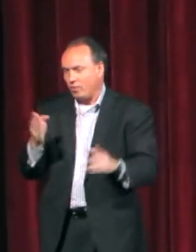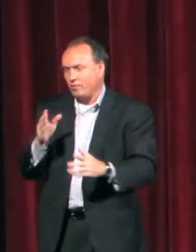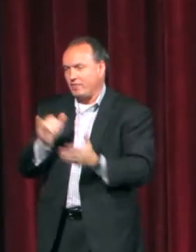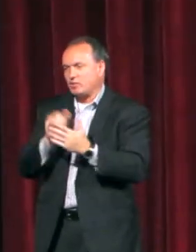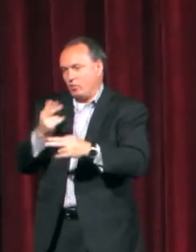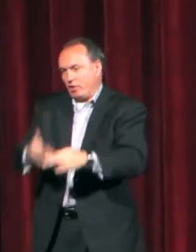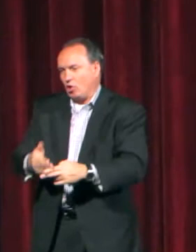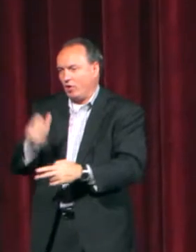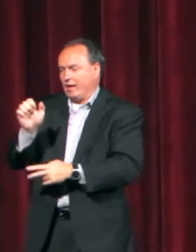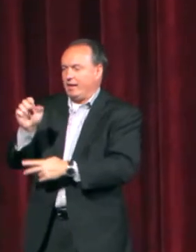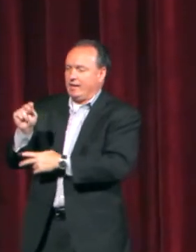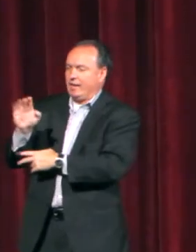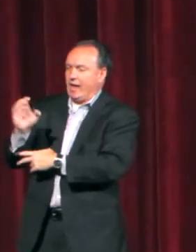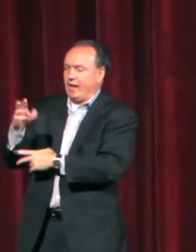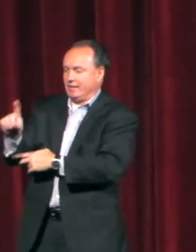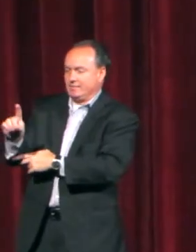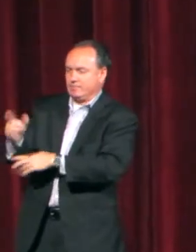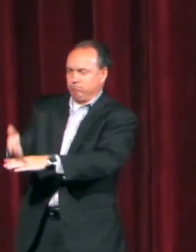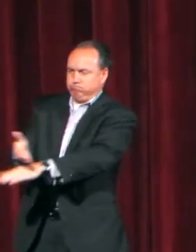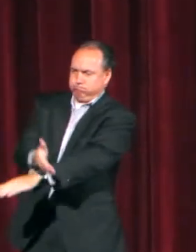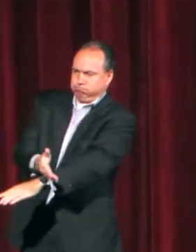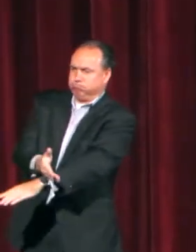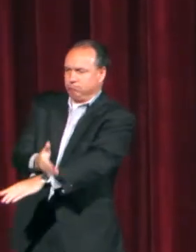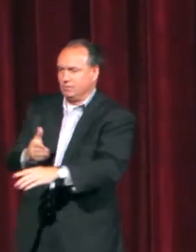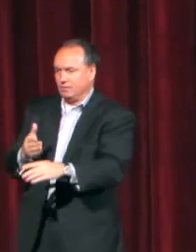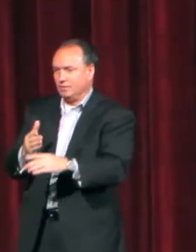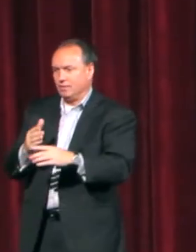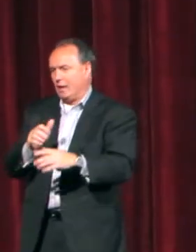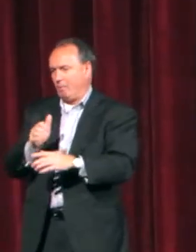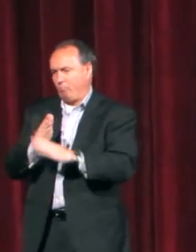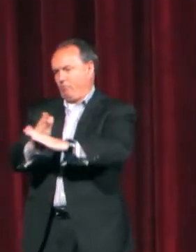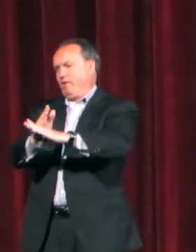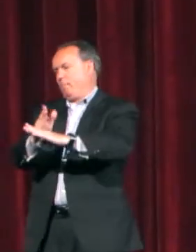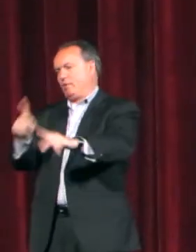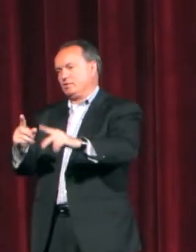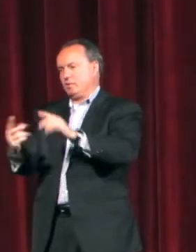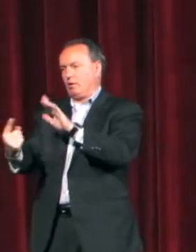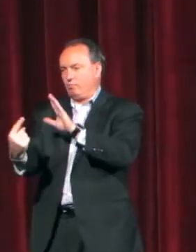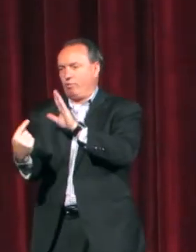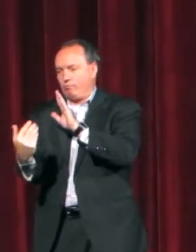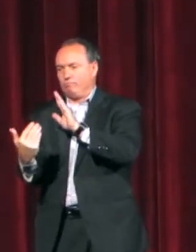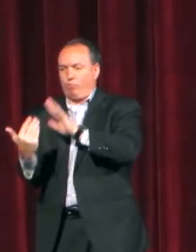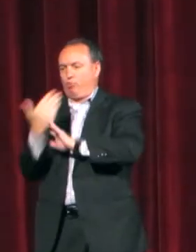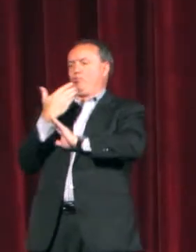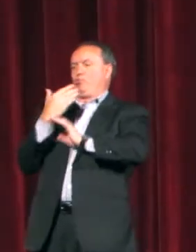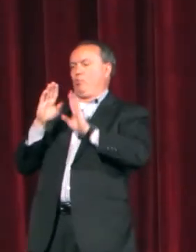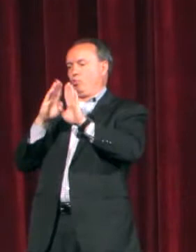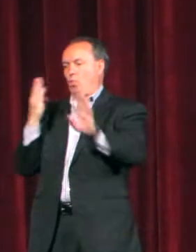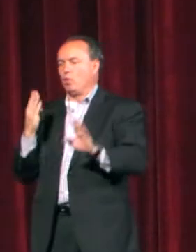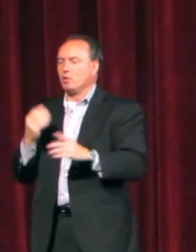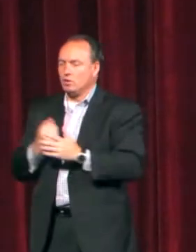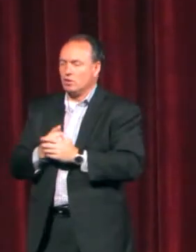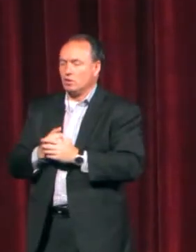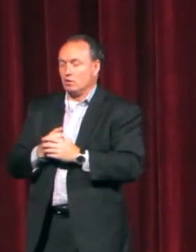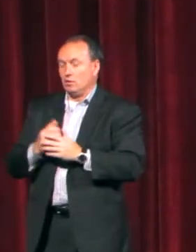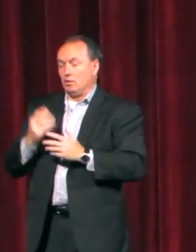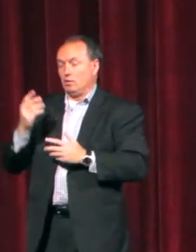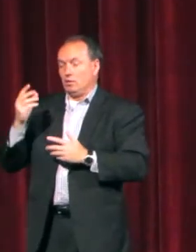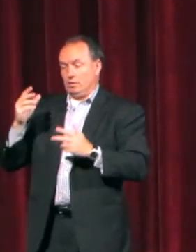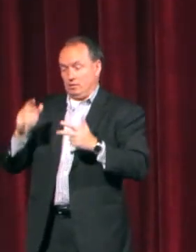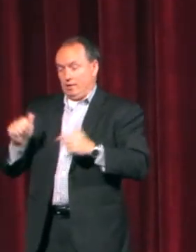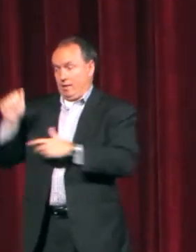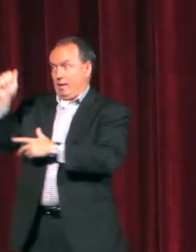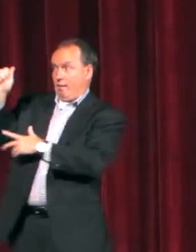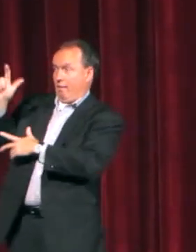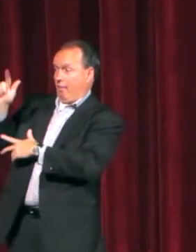is what they call an enhanced barricade to prevent from anybody coming in that doorway. The inform is simply a continuation